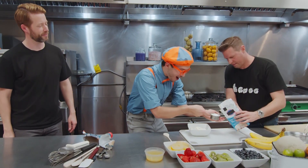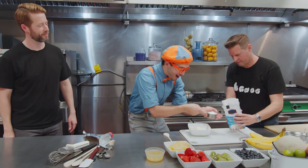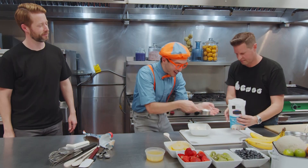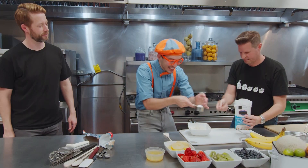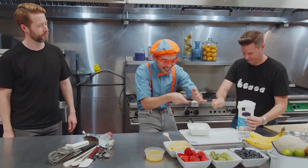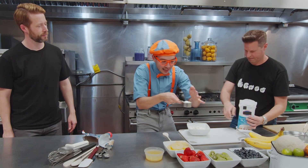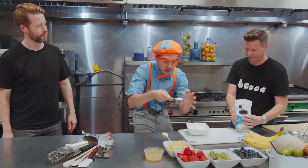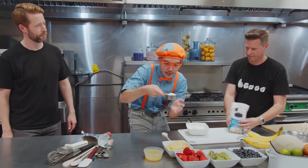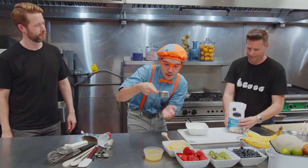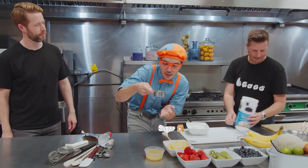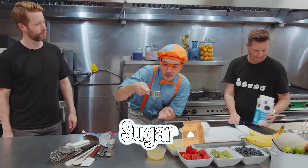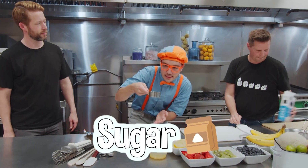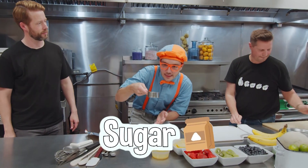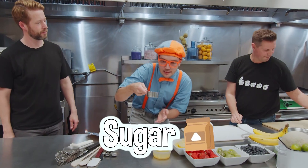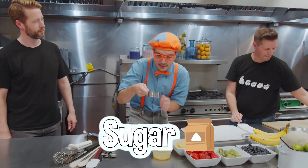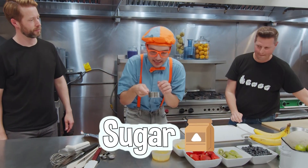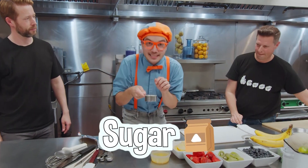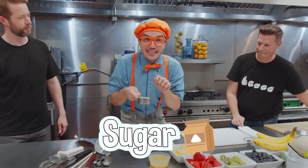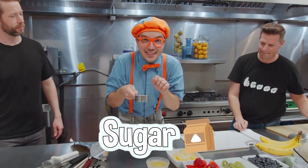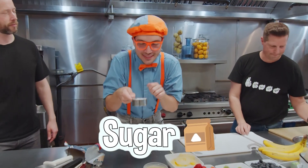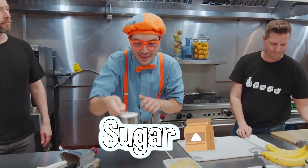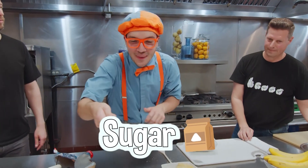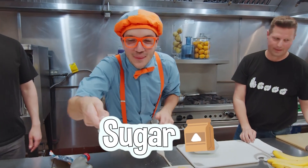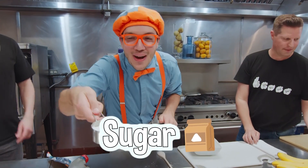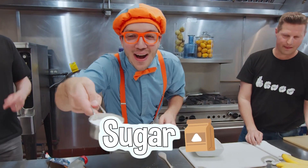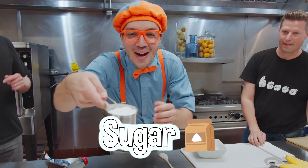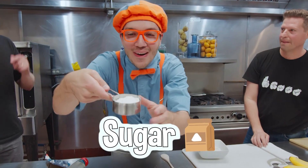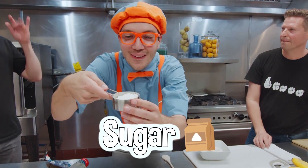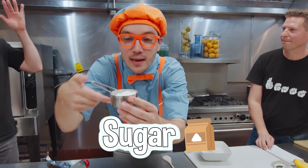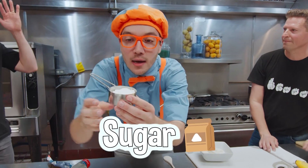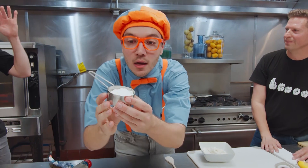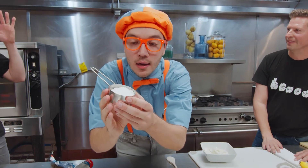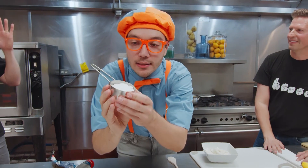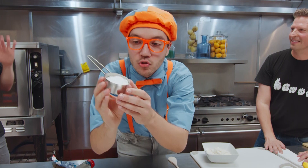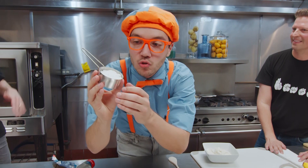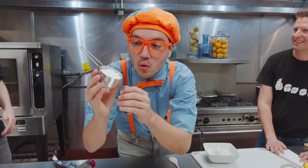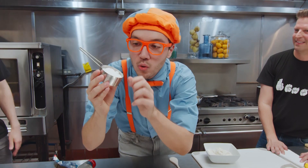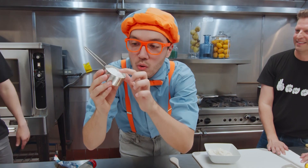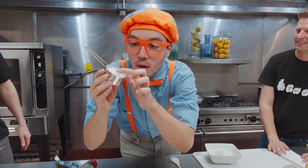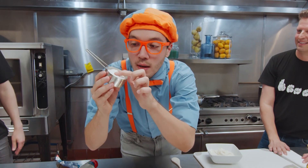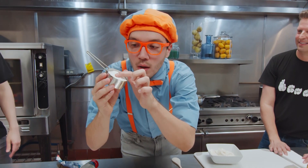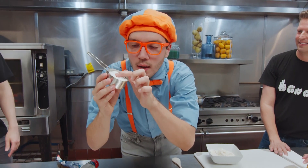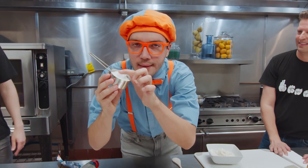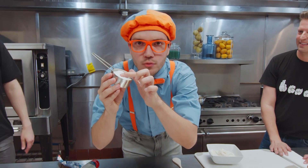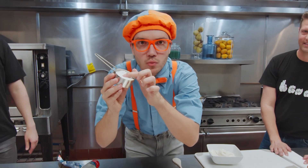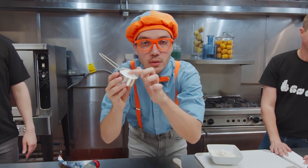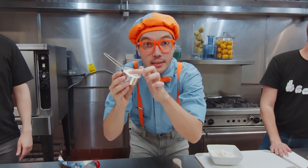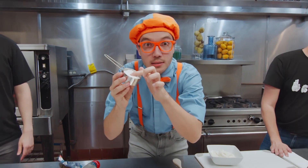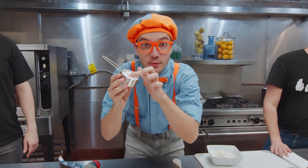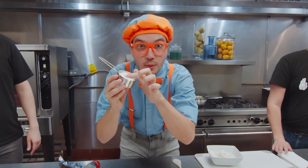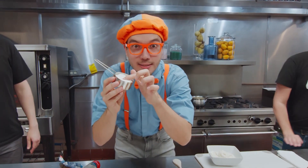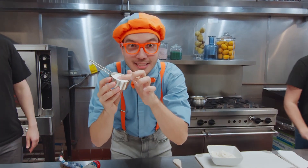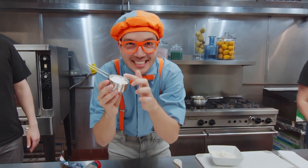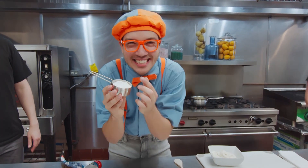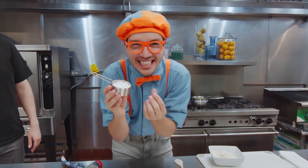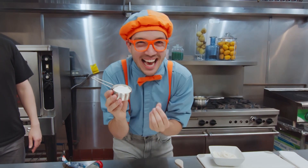Whoa! Look at the sugar! It looks like snow! Whoa! It's so cool! And it's really